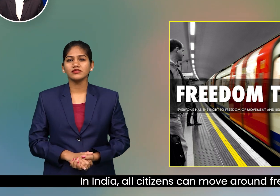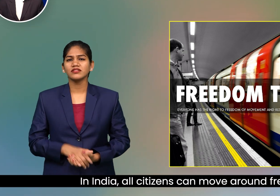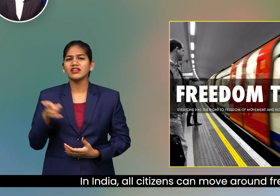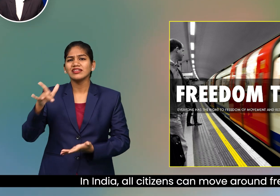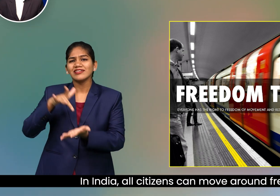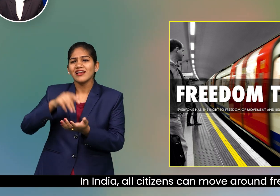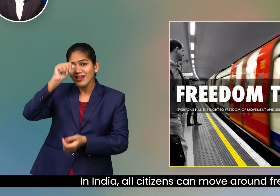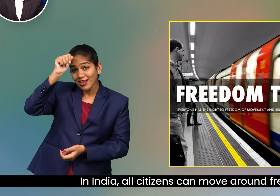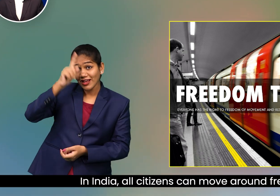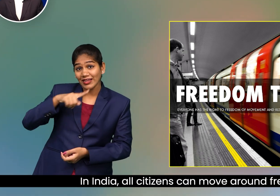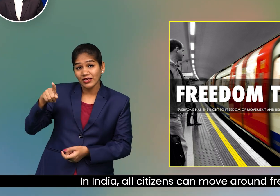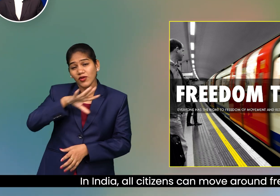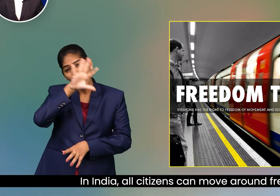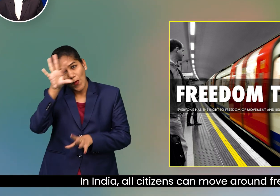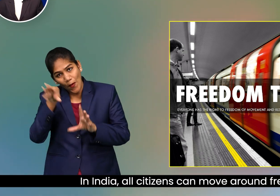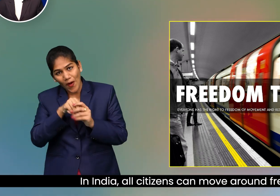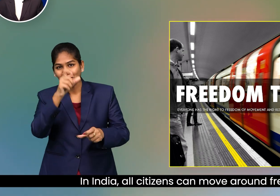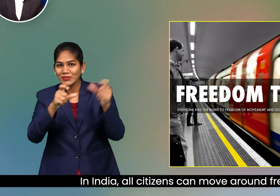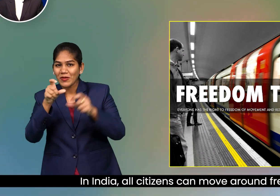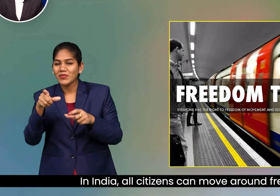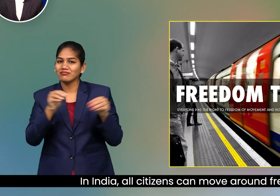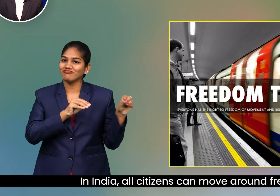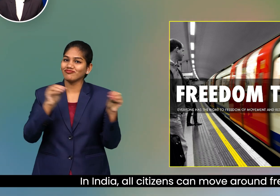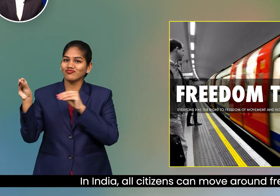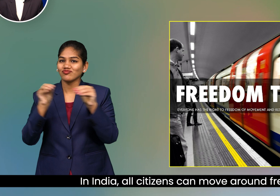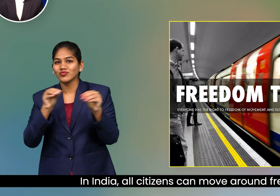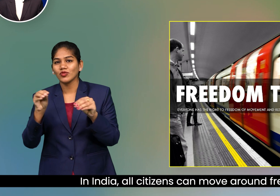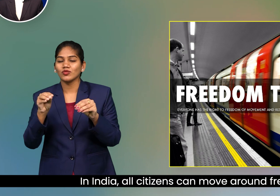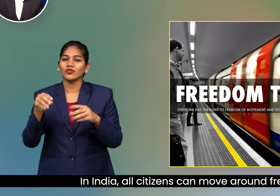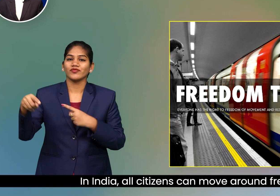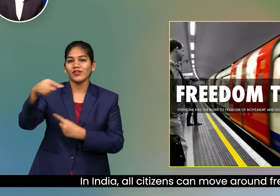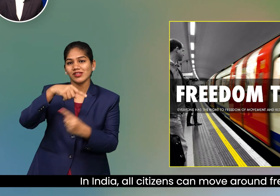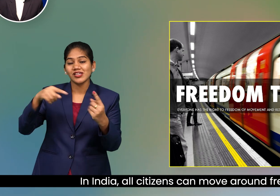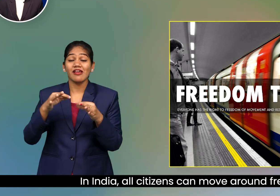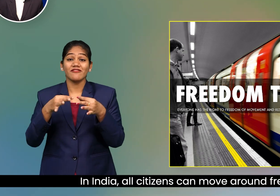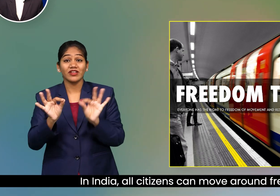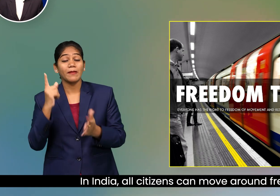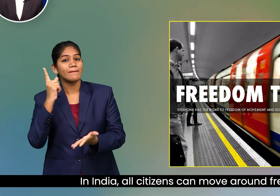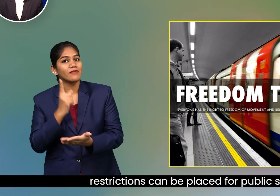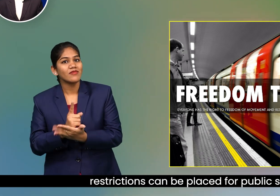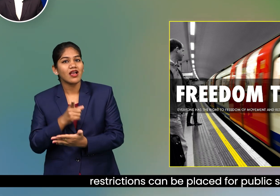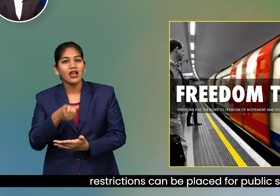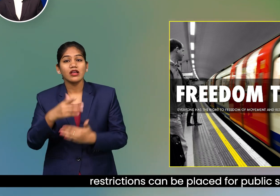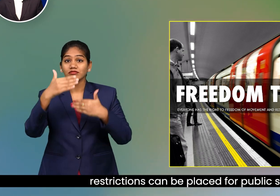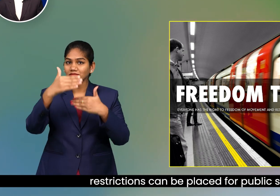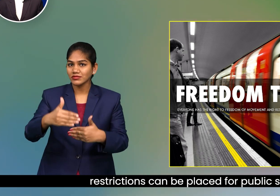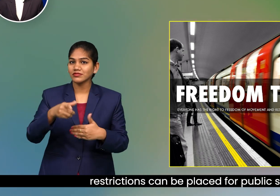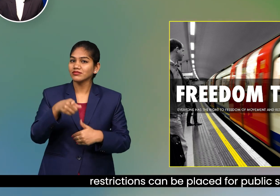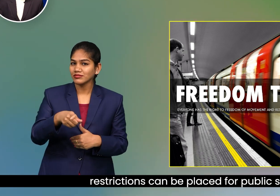In India, all citizens can move around freely, but restrictions can be placed